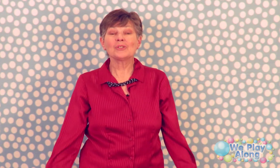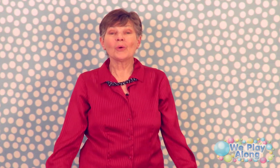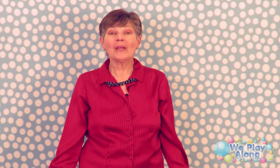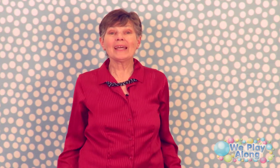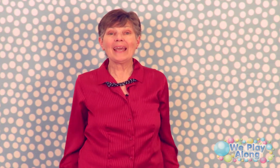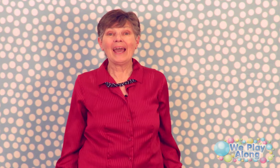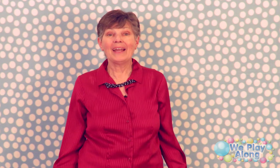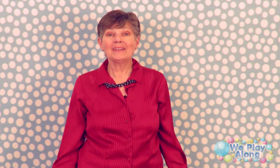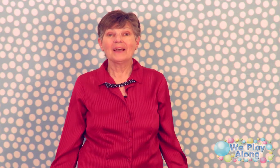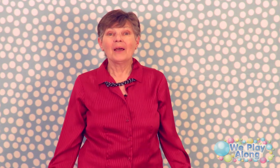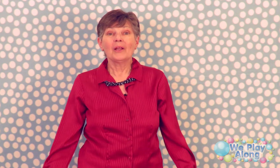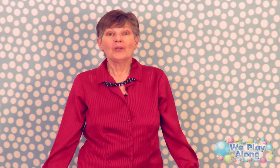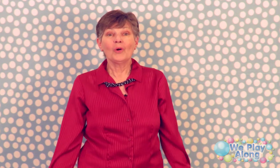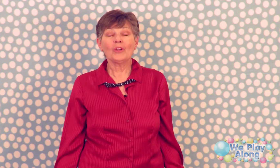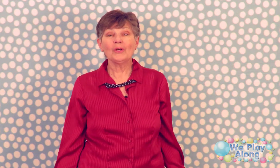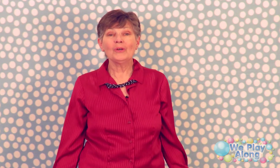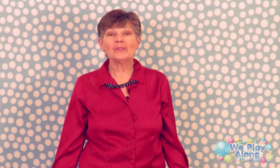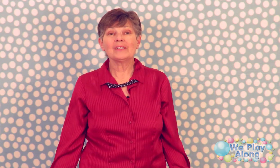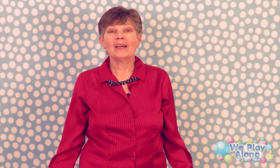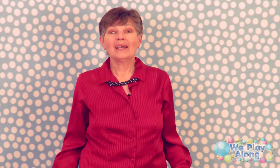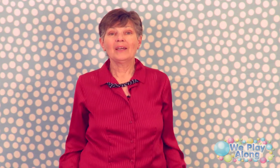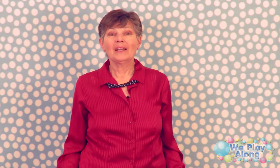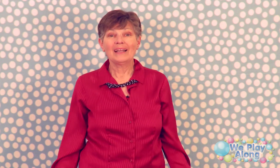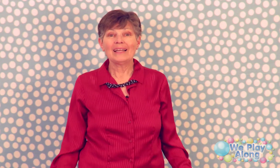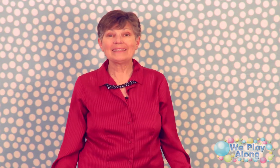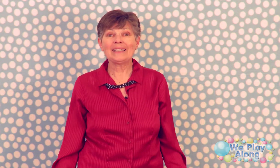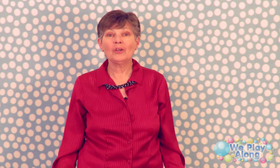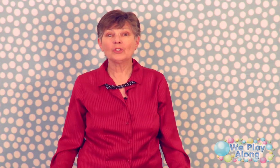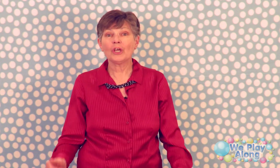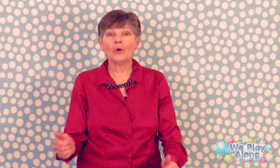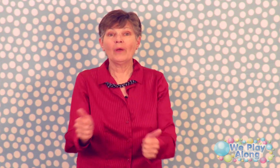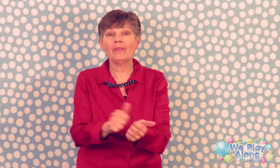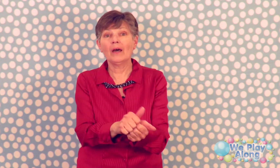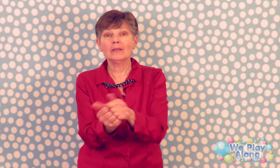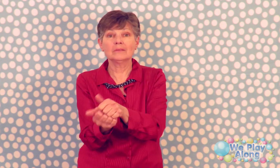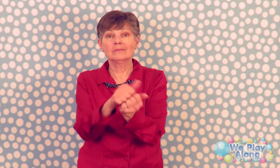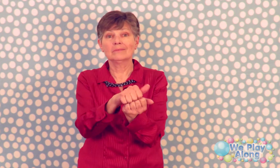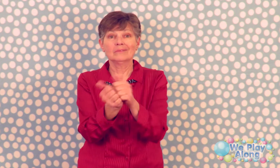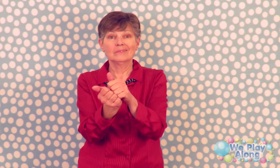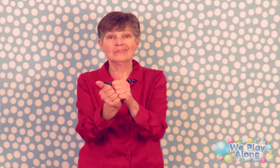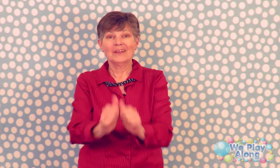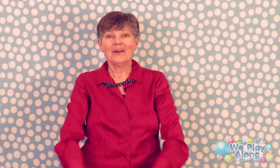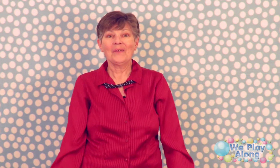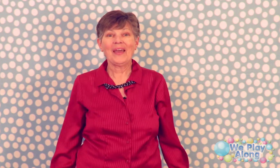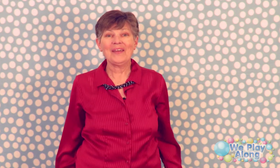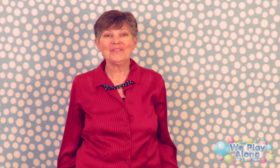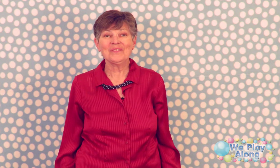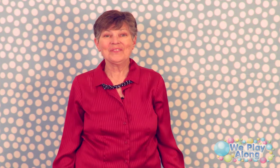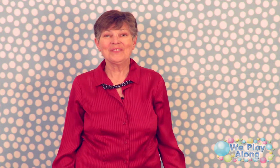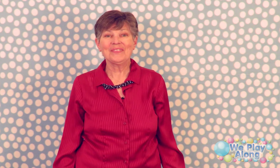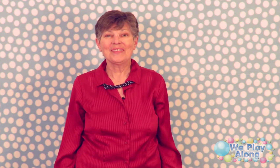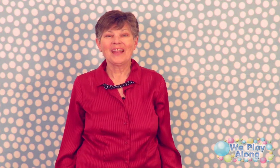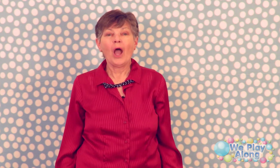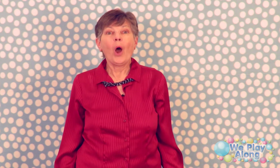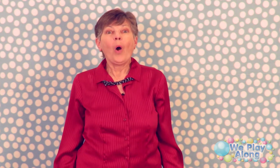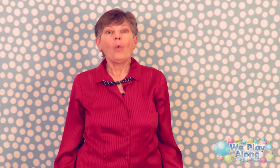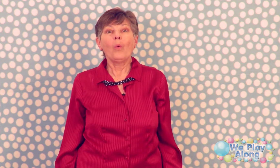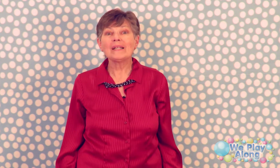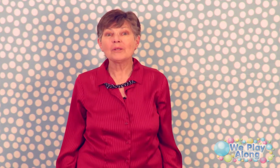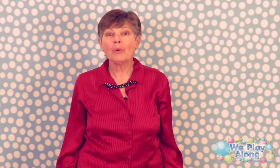story again. No clues. Let's see who's going to win okay? Once upon